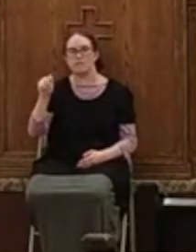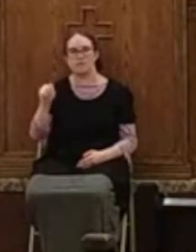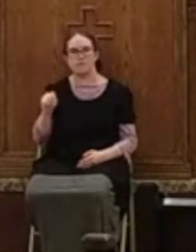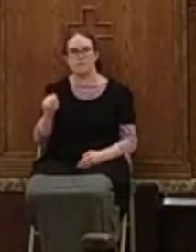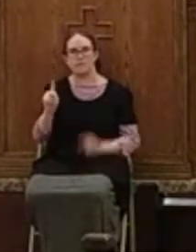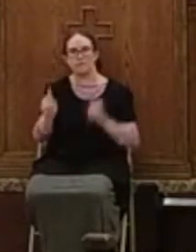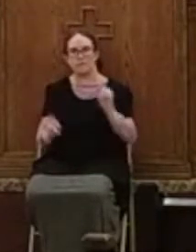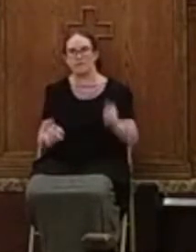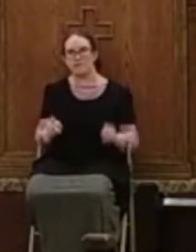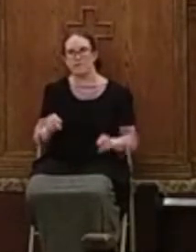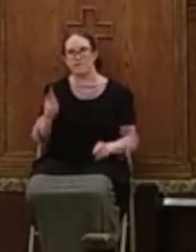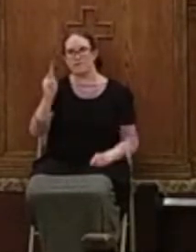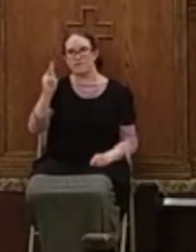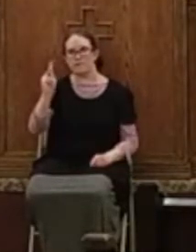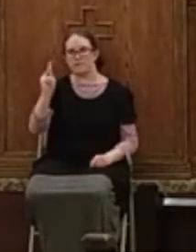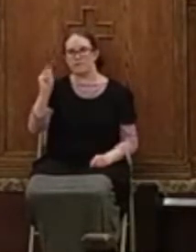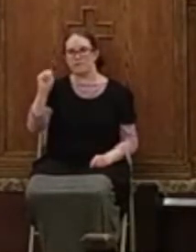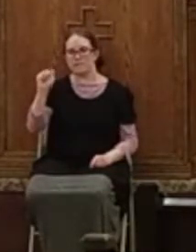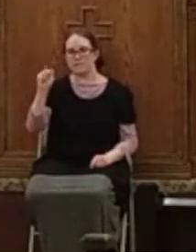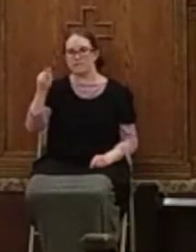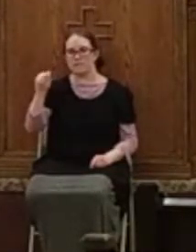I was a Kmart man myself.